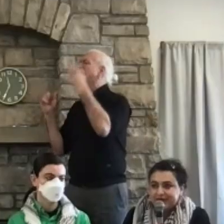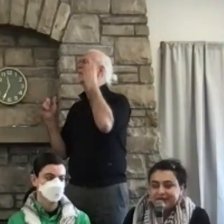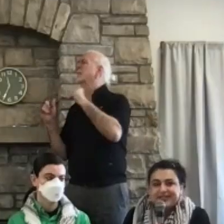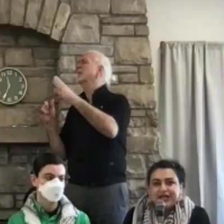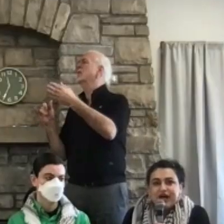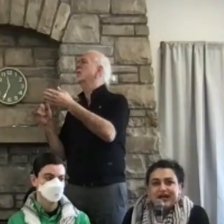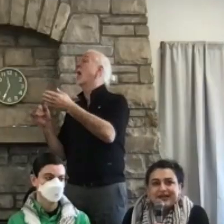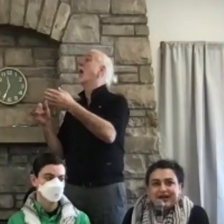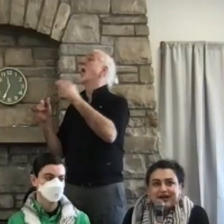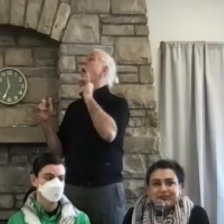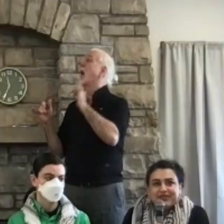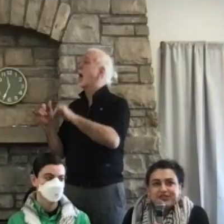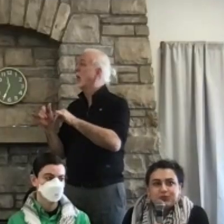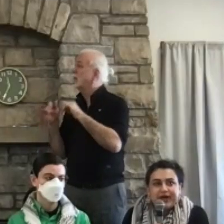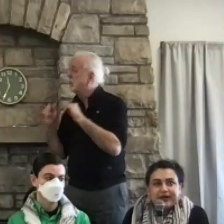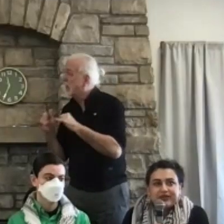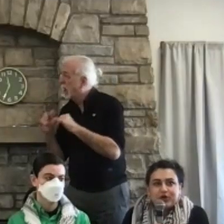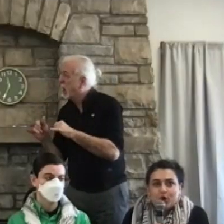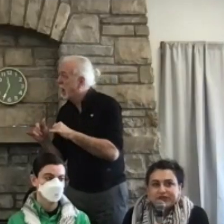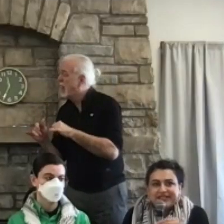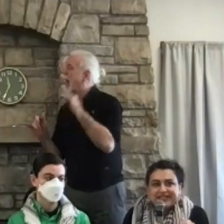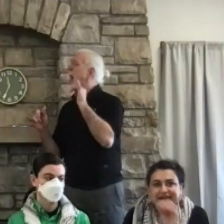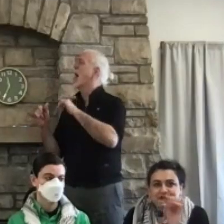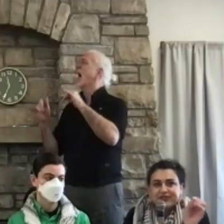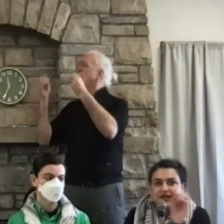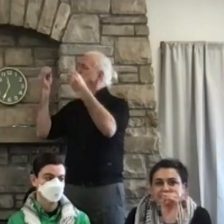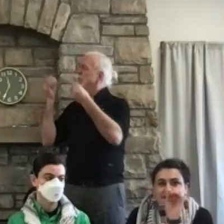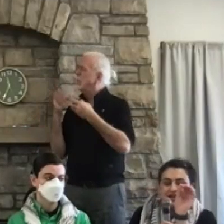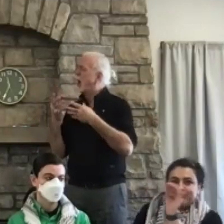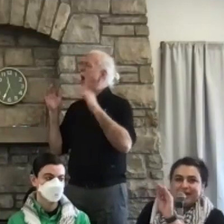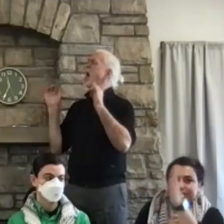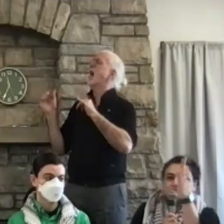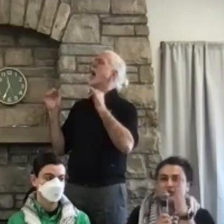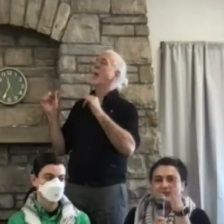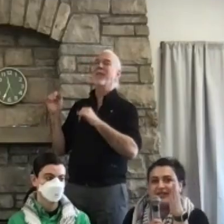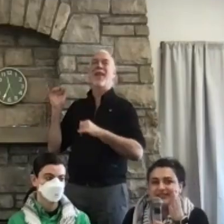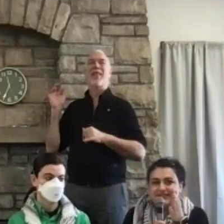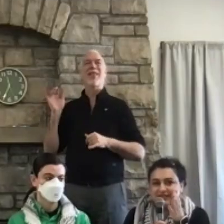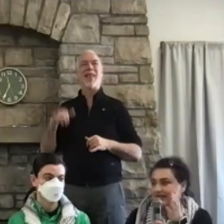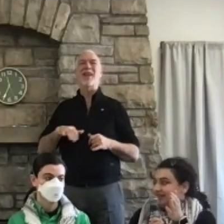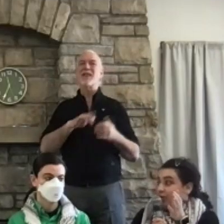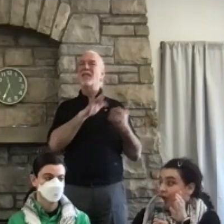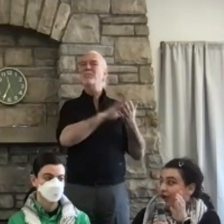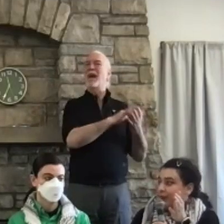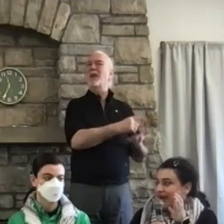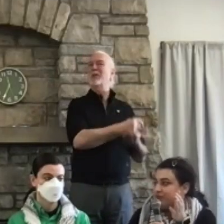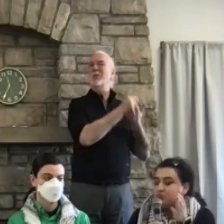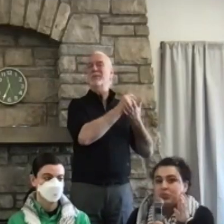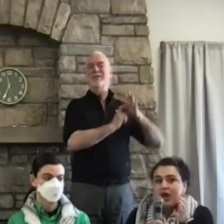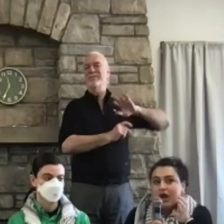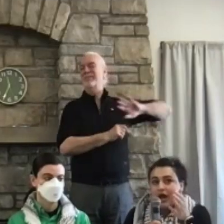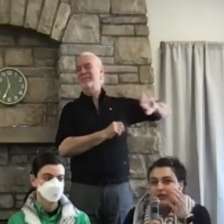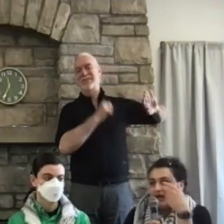that experience. And this is where like the golden standards of like medical treatment does not work,